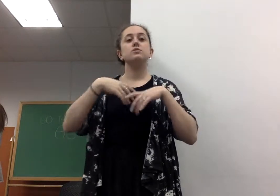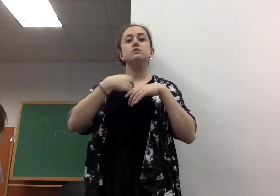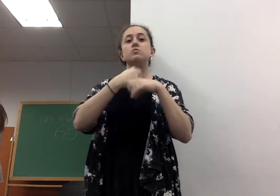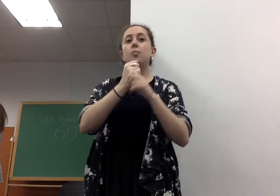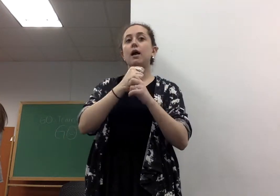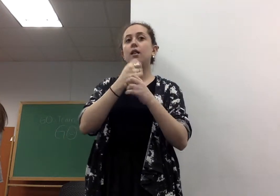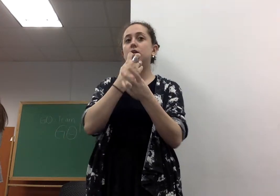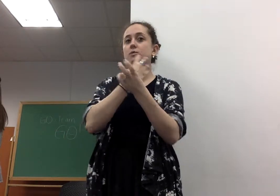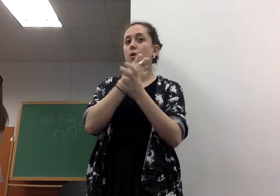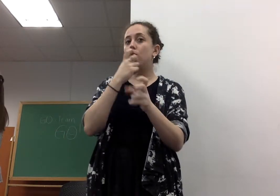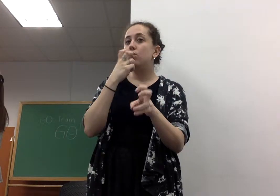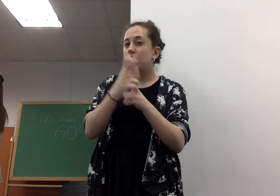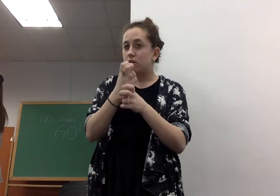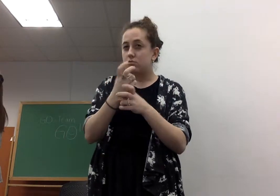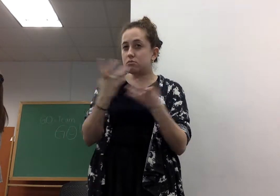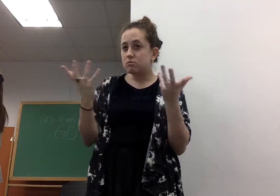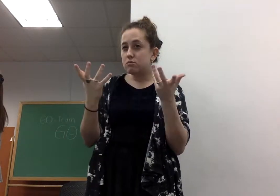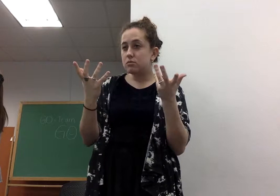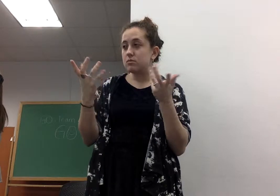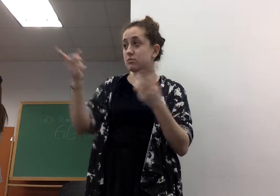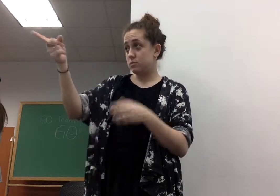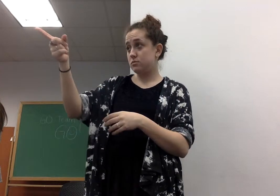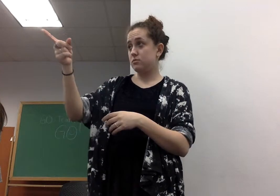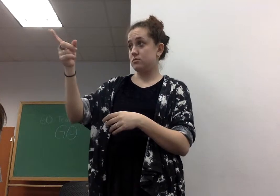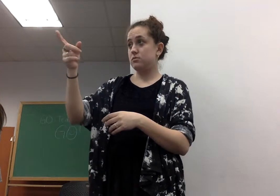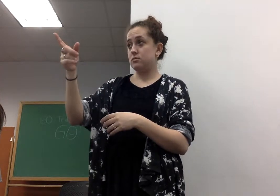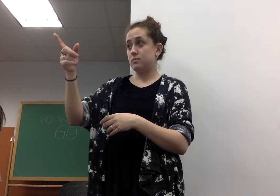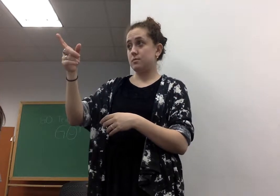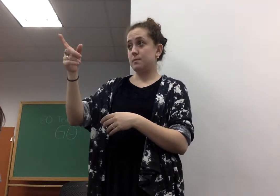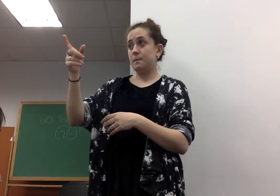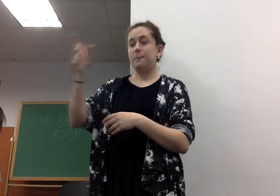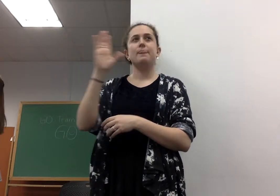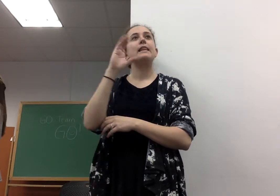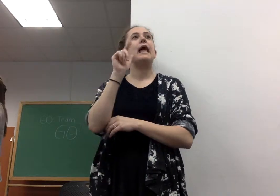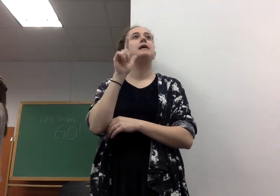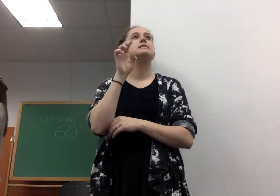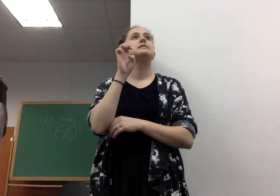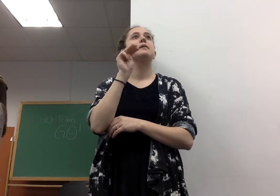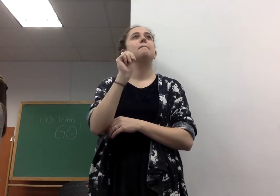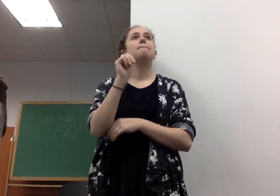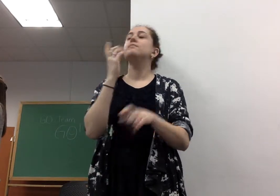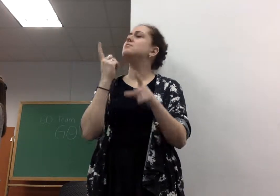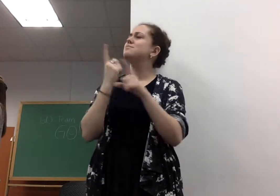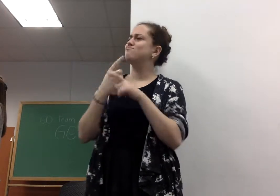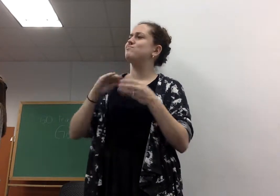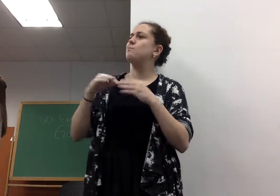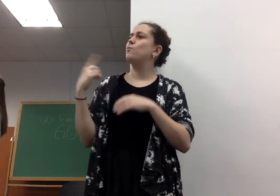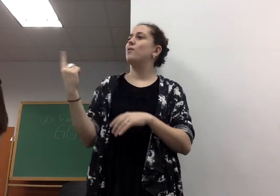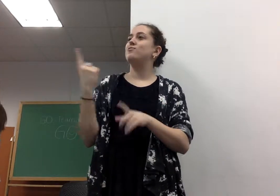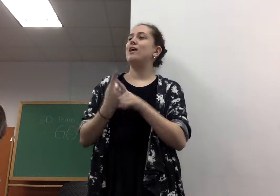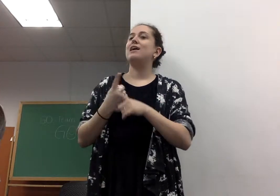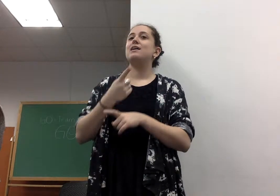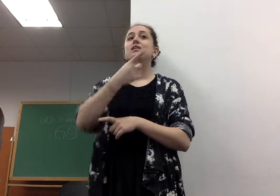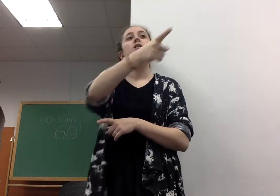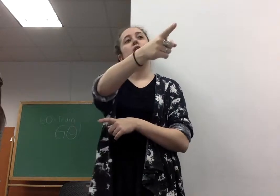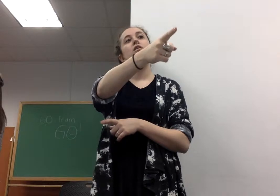inside this compact bone layer? Go ahead, Scott. Calcium. Good, calcium. There's number one right there. Name it. Okay, narrow.